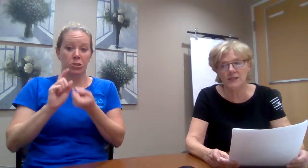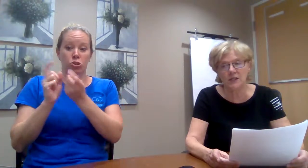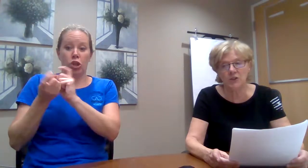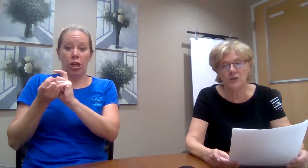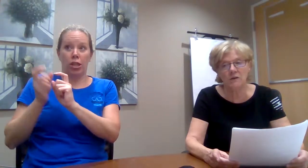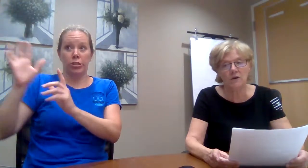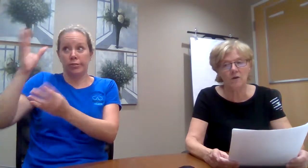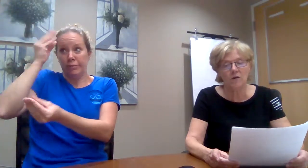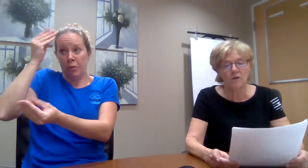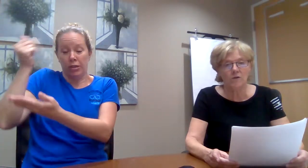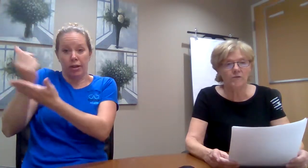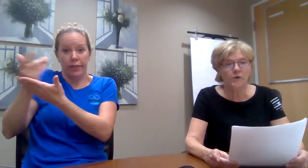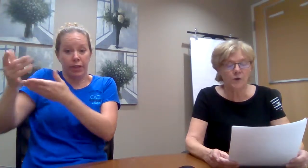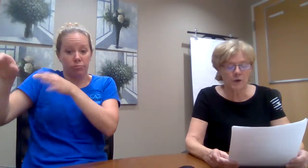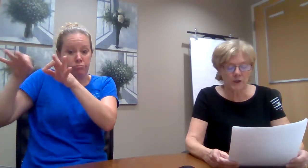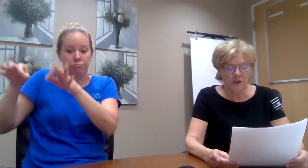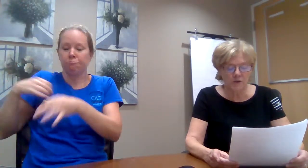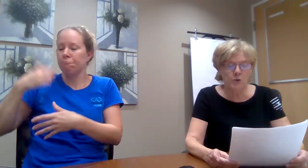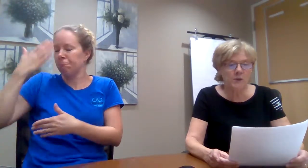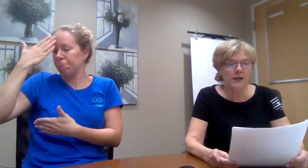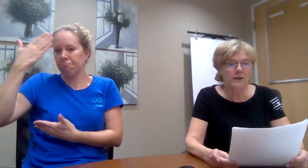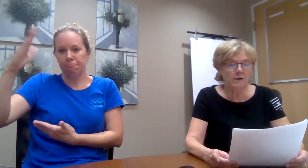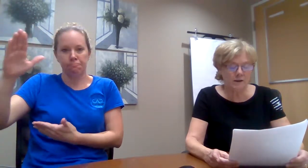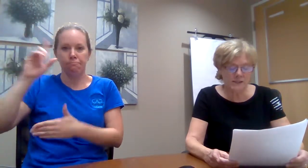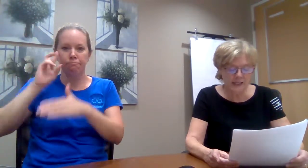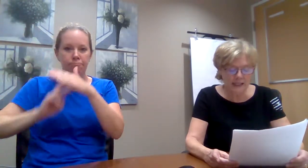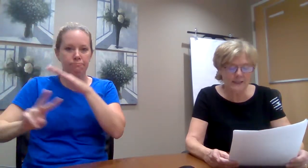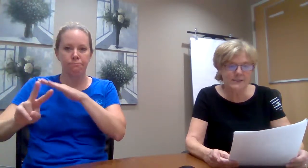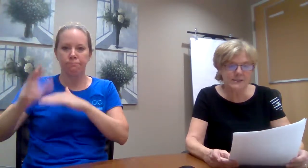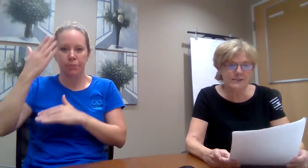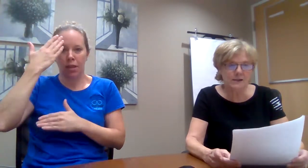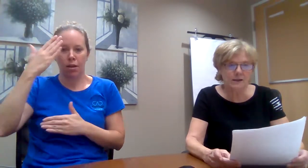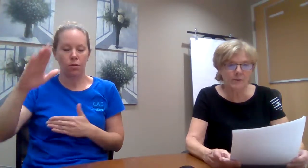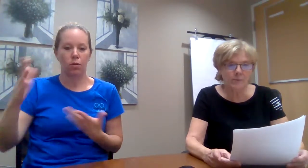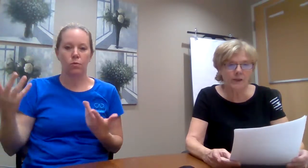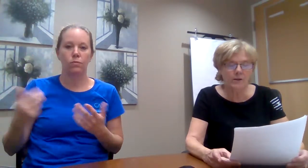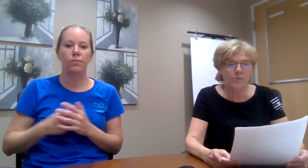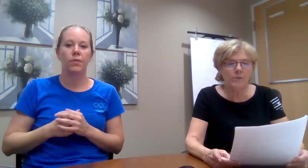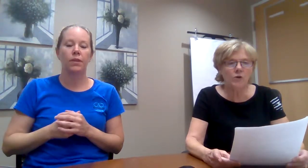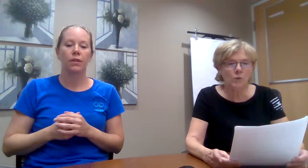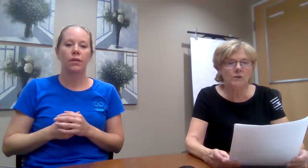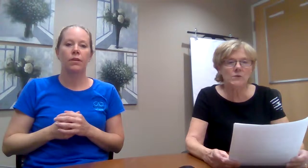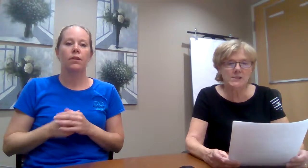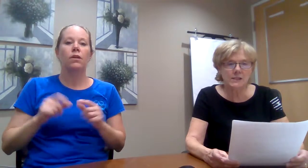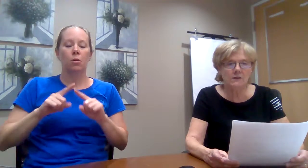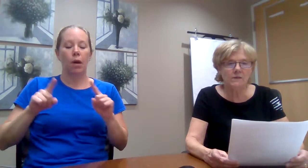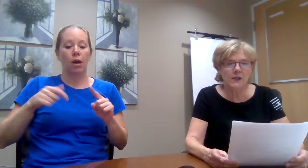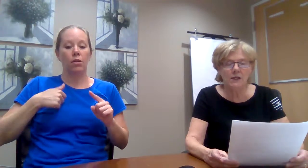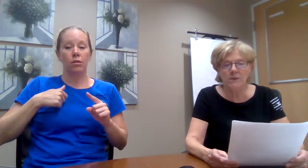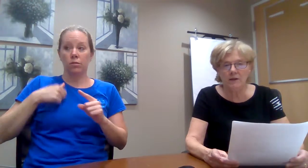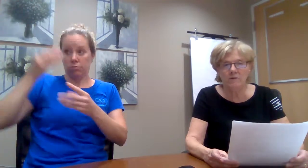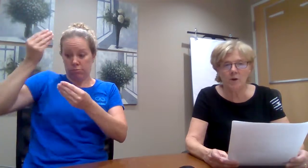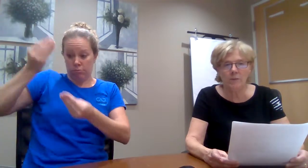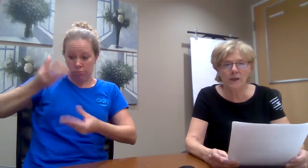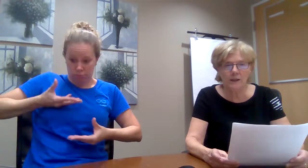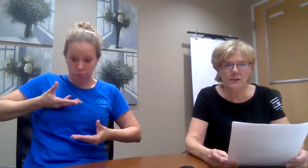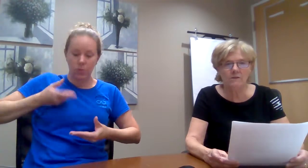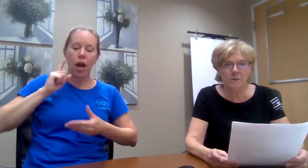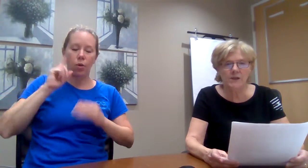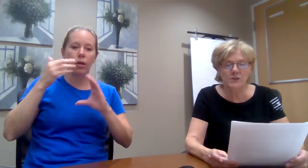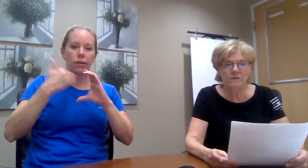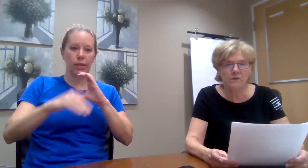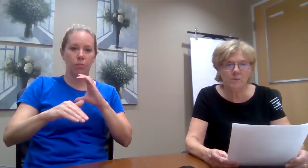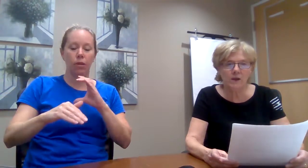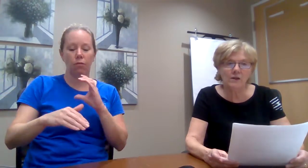in visitation for long-term care entails, but you will receive an email from me